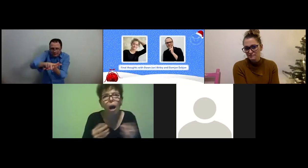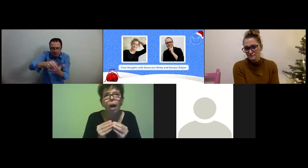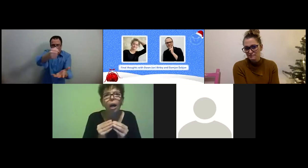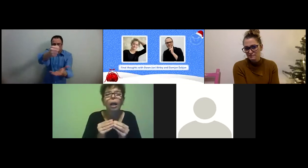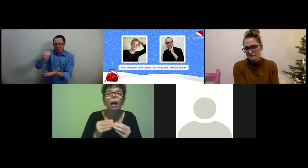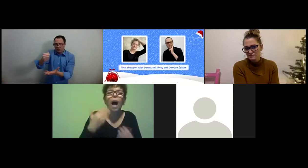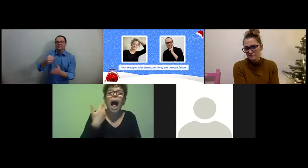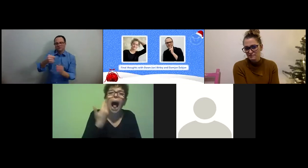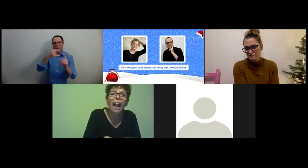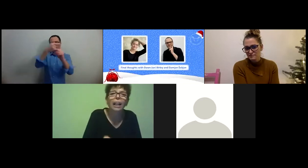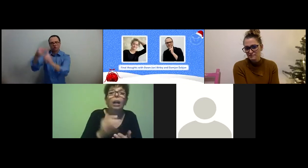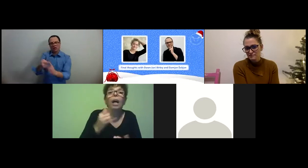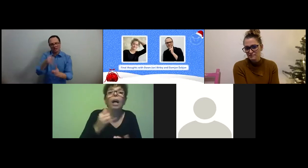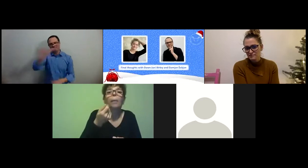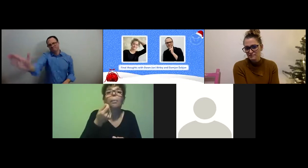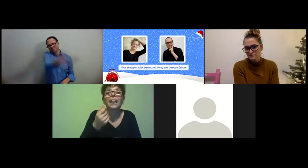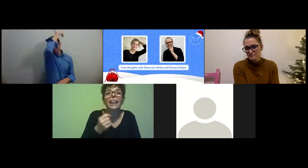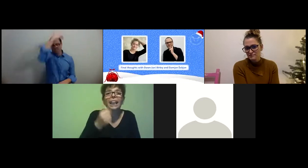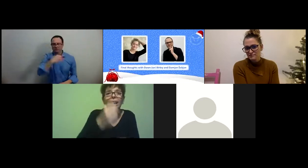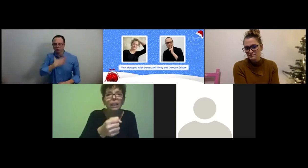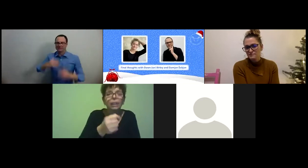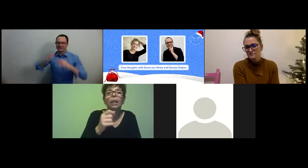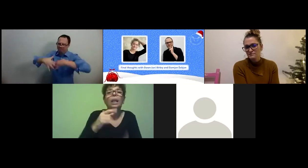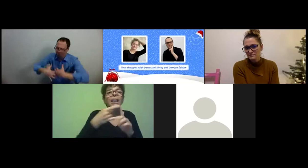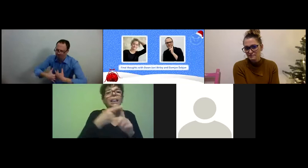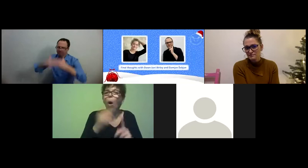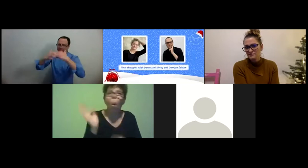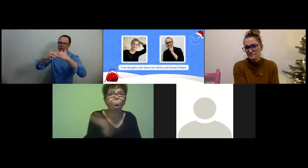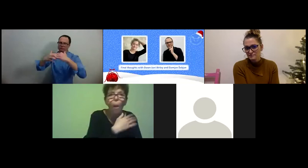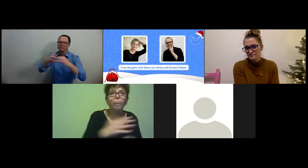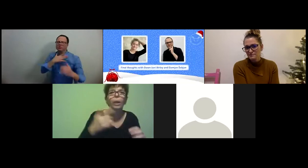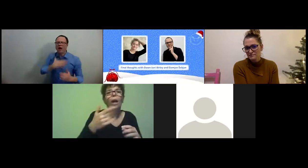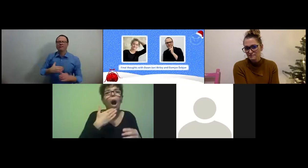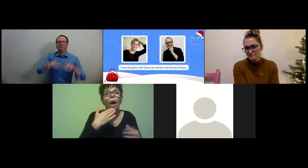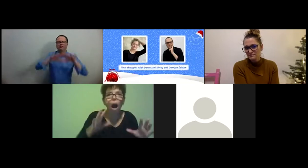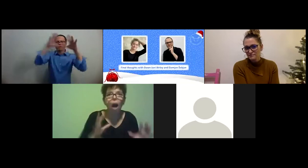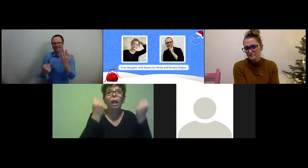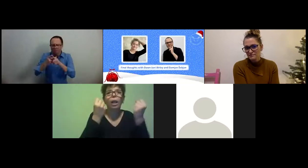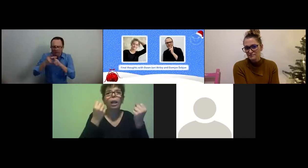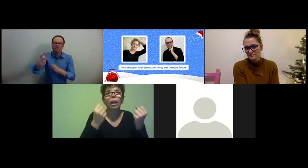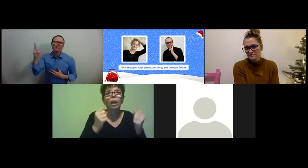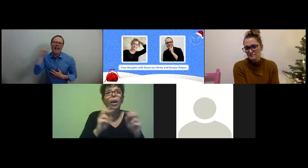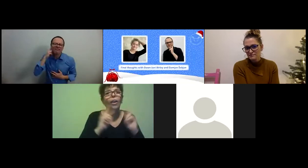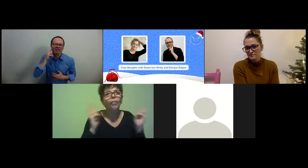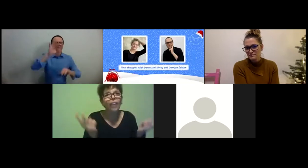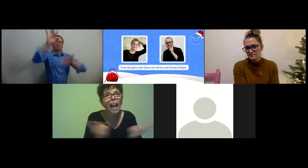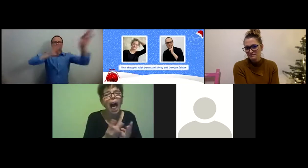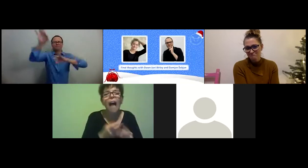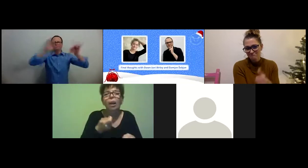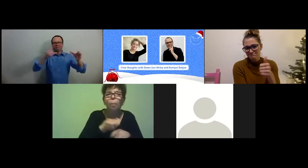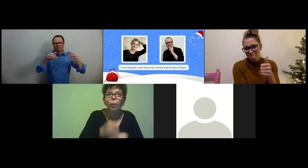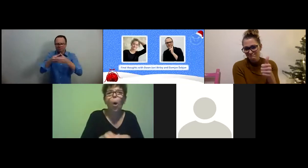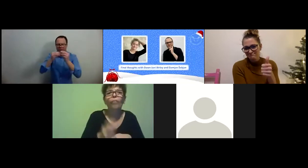woman here in Slovenia who wants to apply for a European project